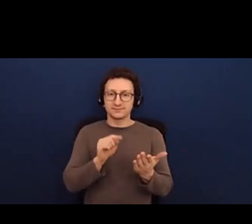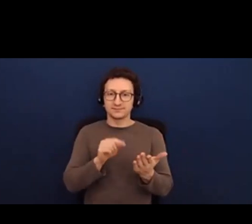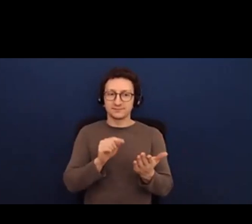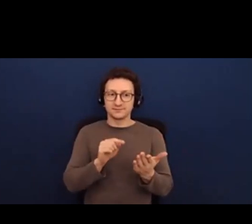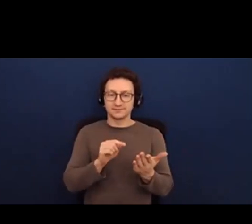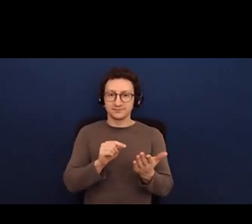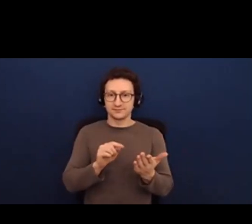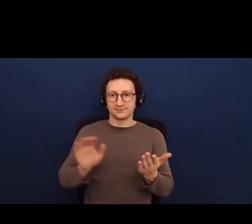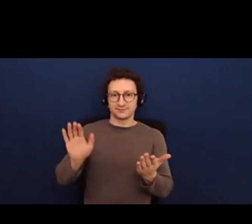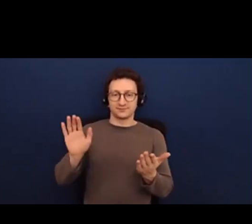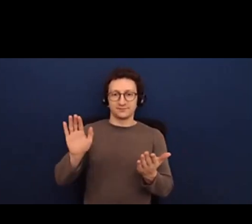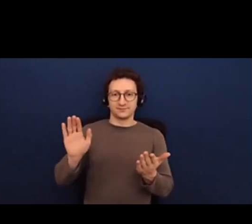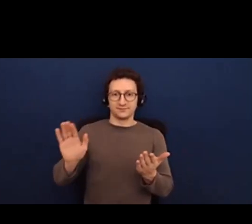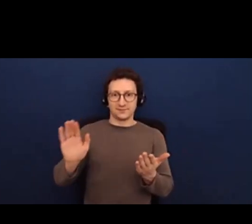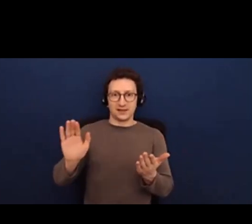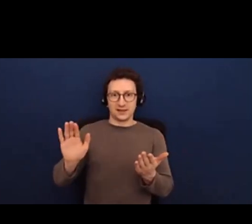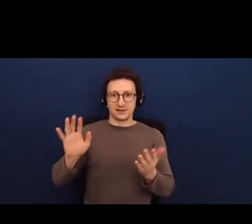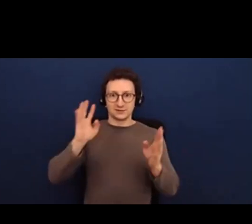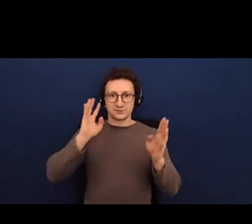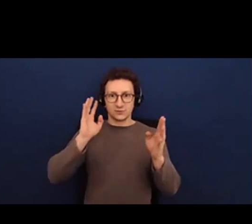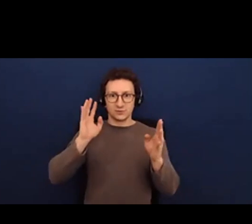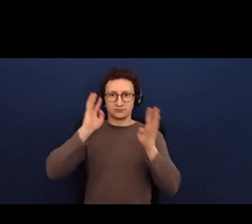Kaplan's main vehicle of creativity.